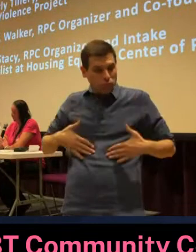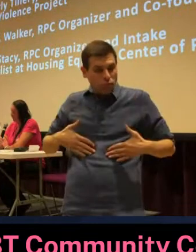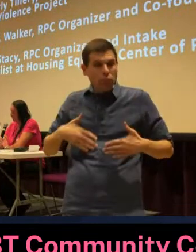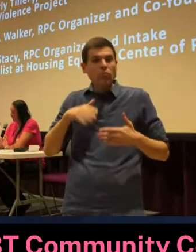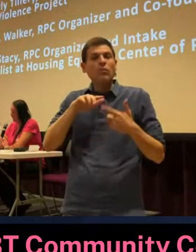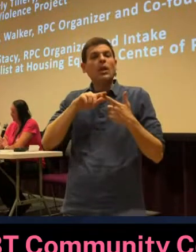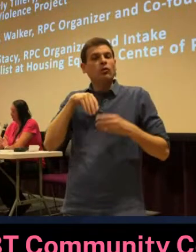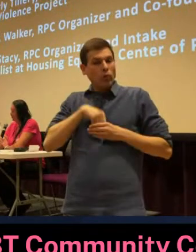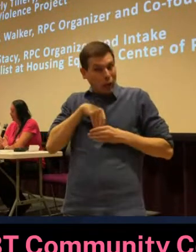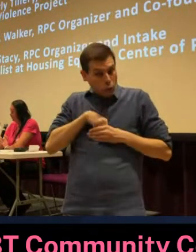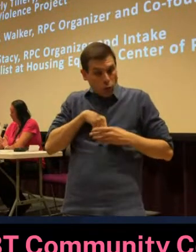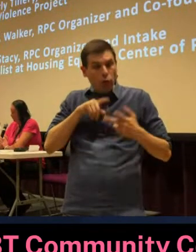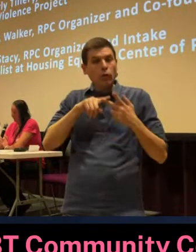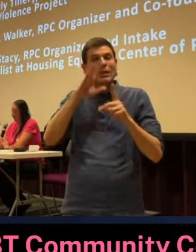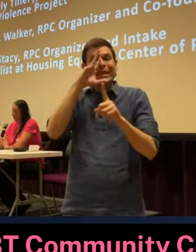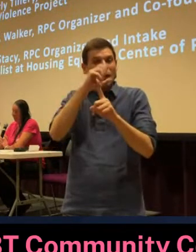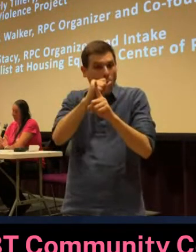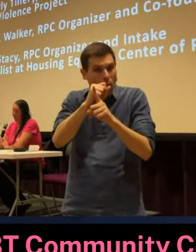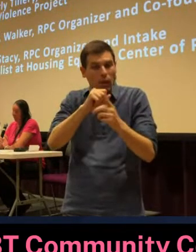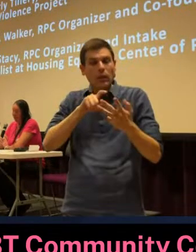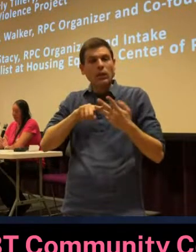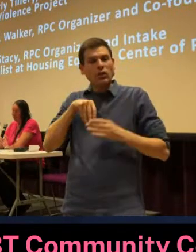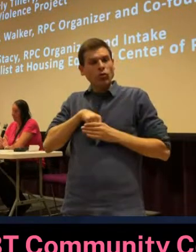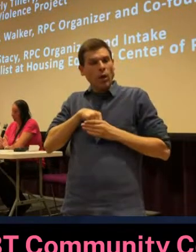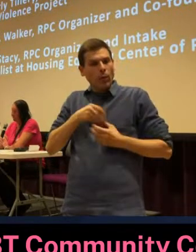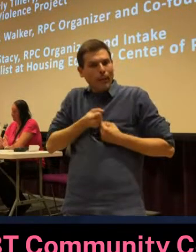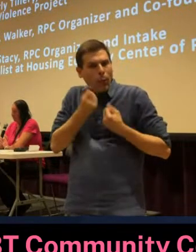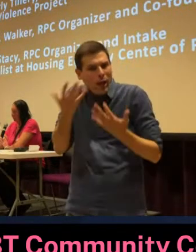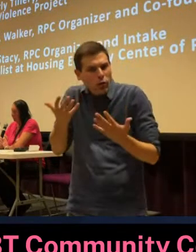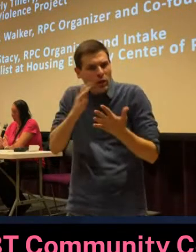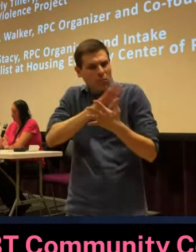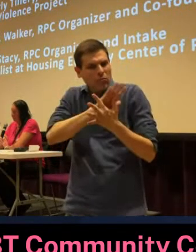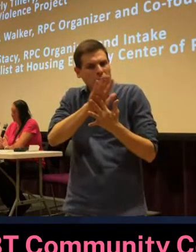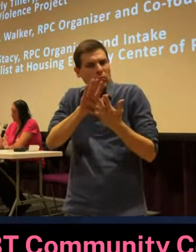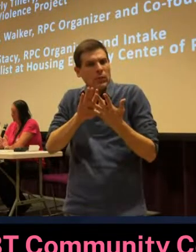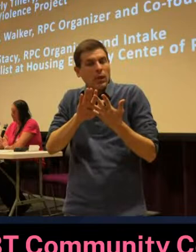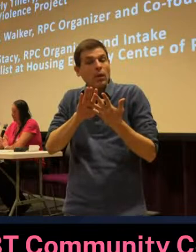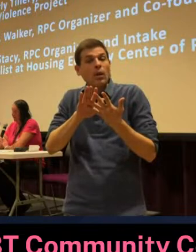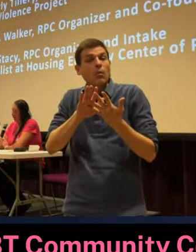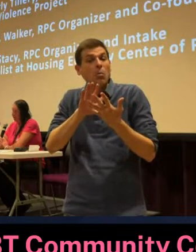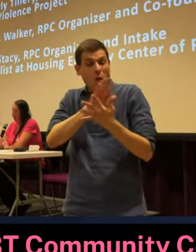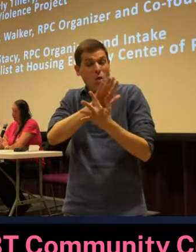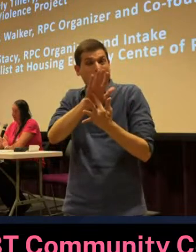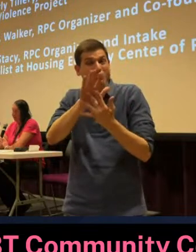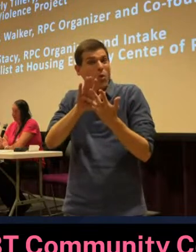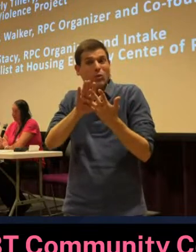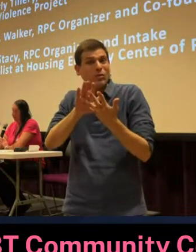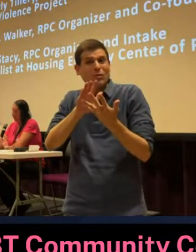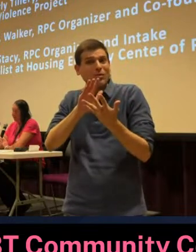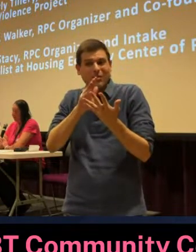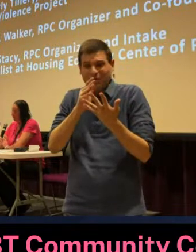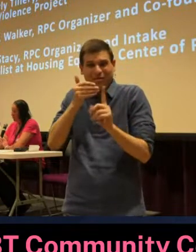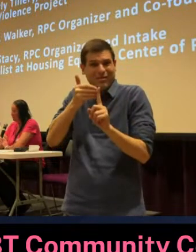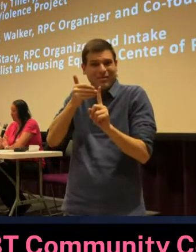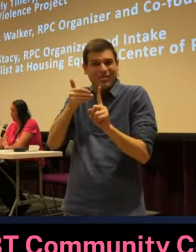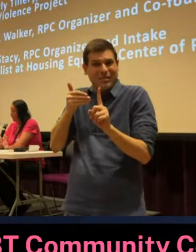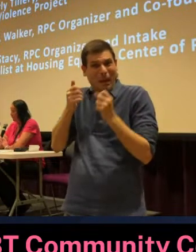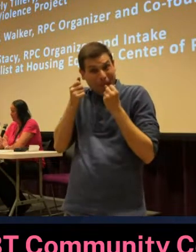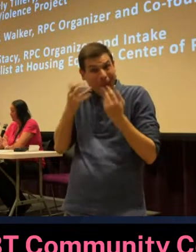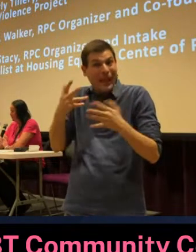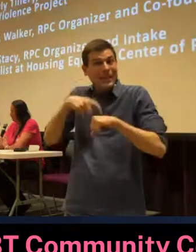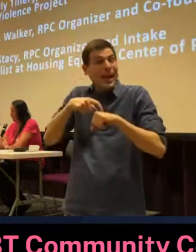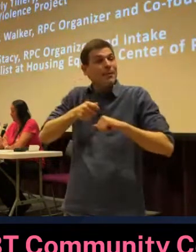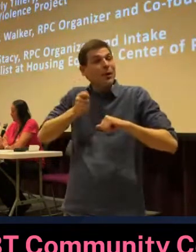and gender identity and gender expression. We've got very little case law with respect to housing, but we get thrown